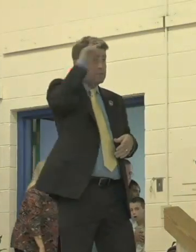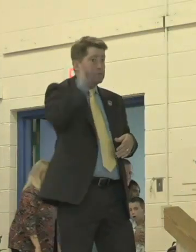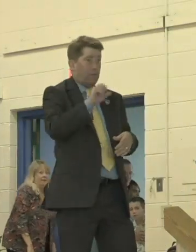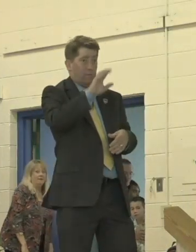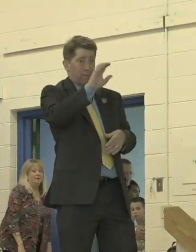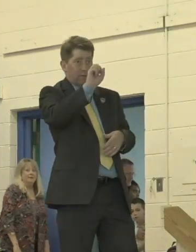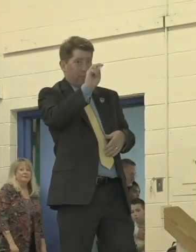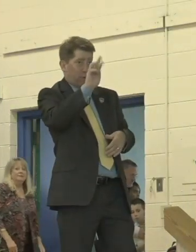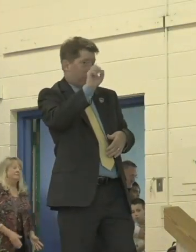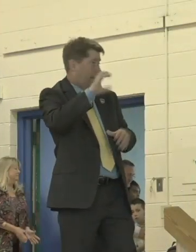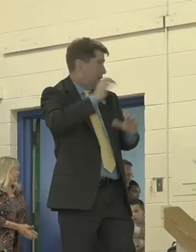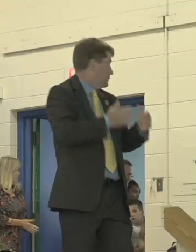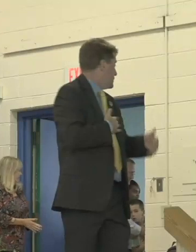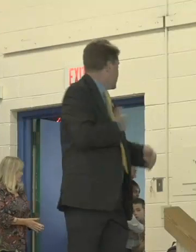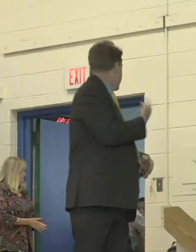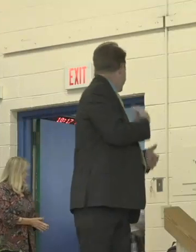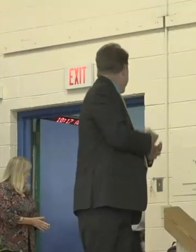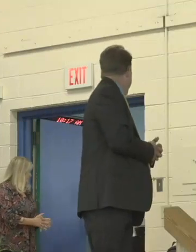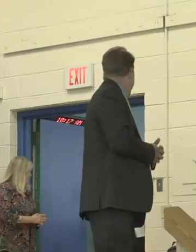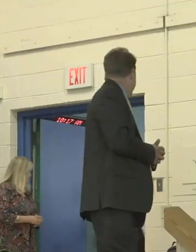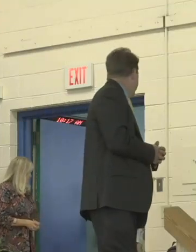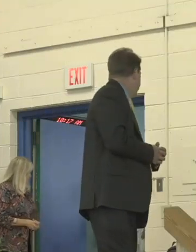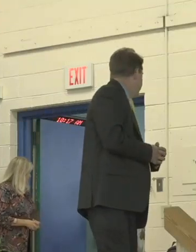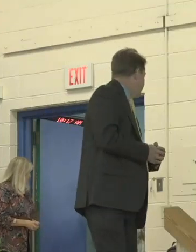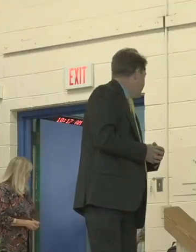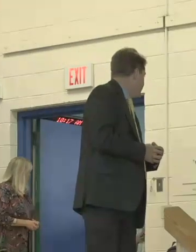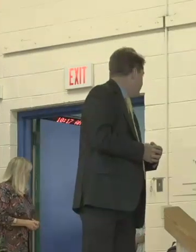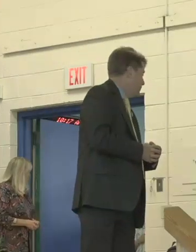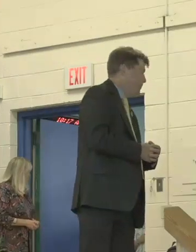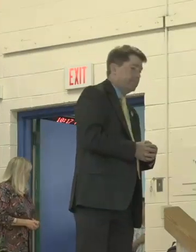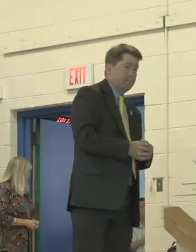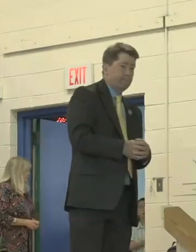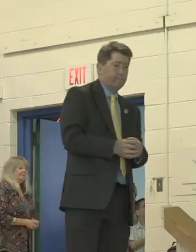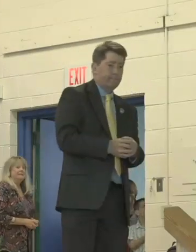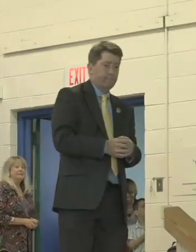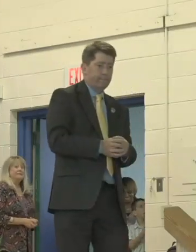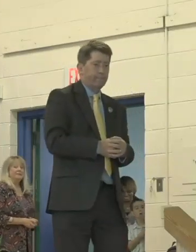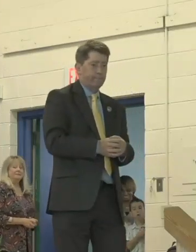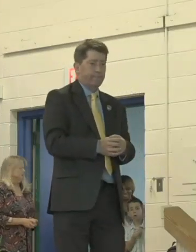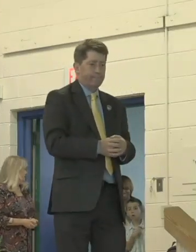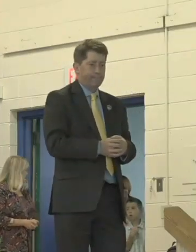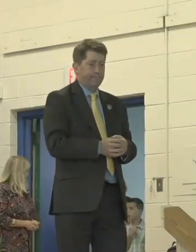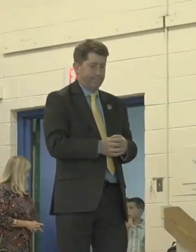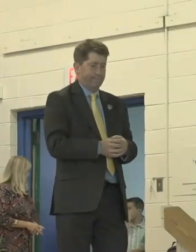All right, we next have Mrs. Summers' kindergarten class.